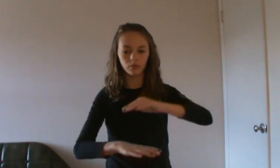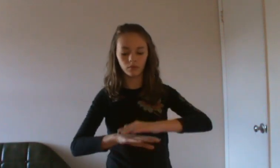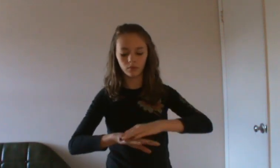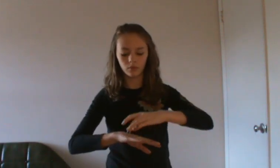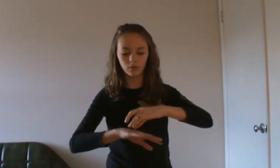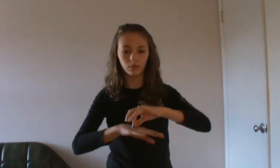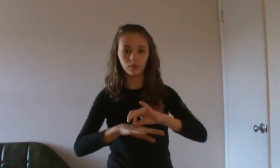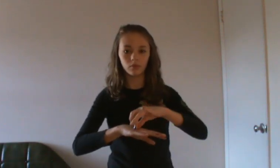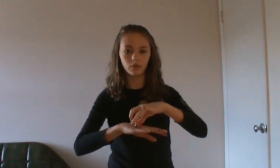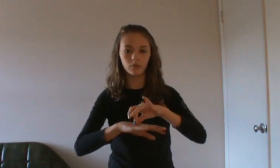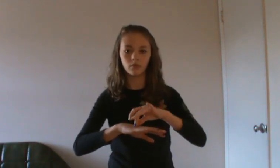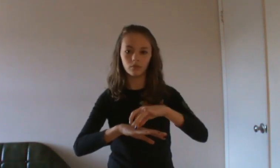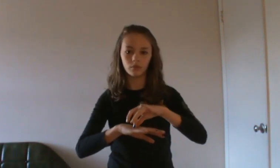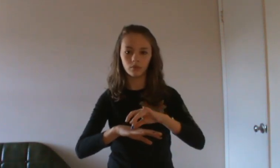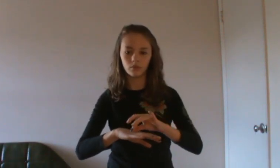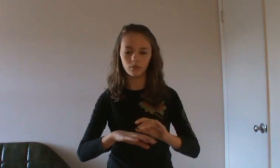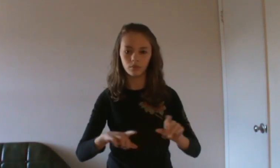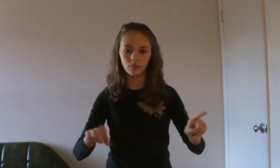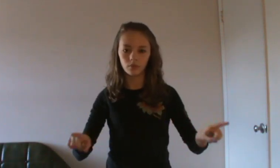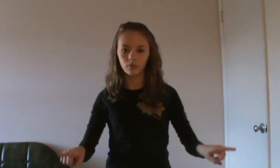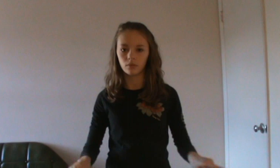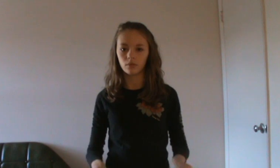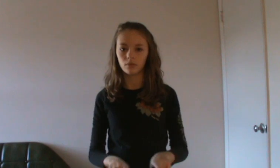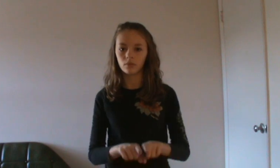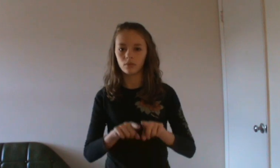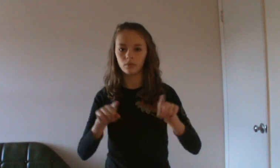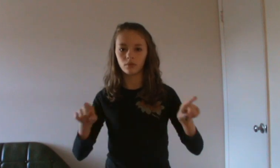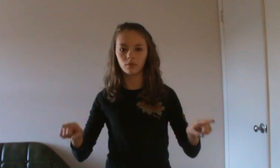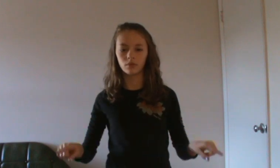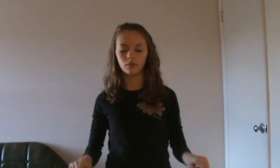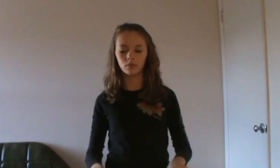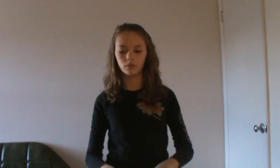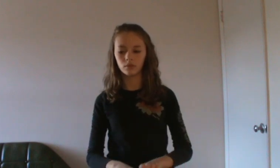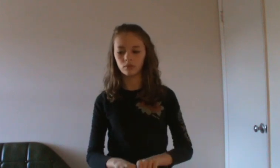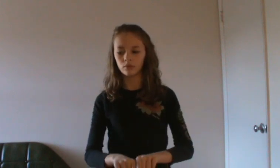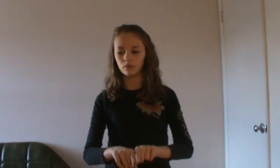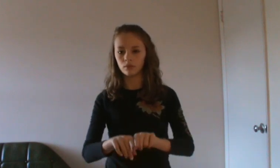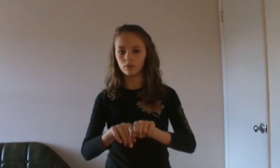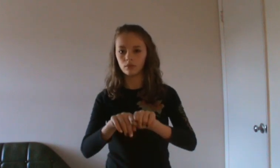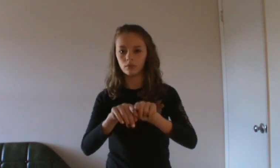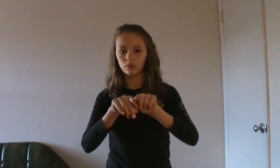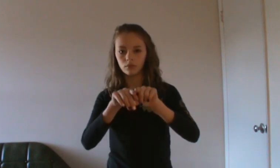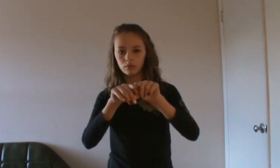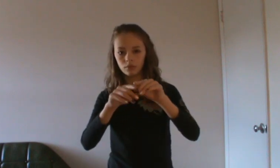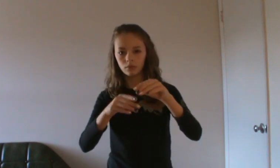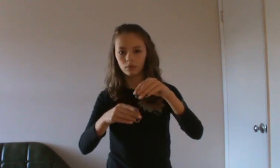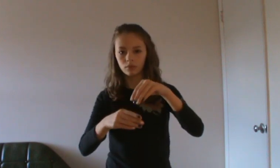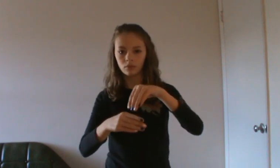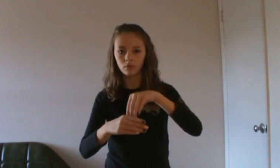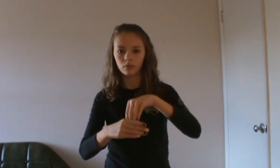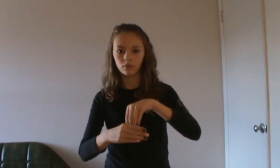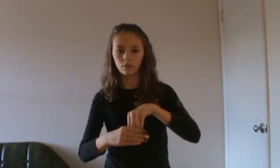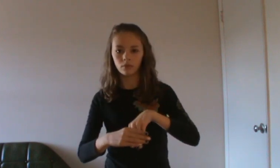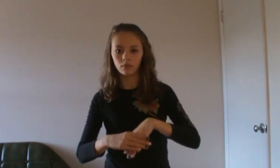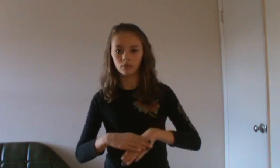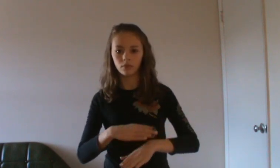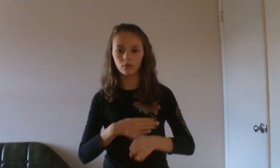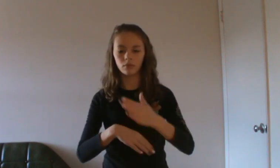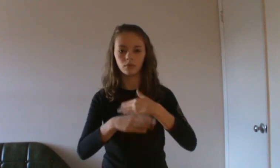in earth as it is, it